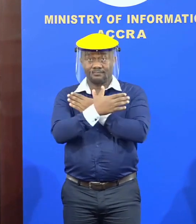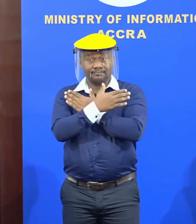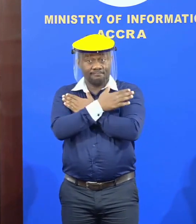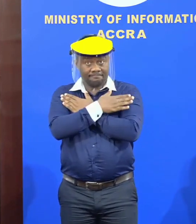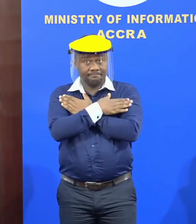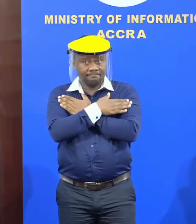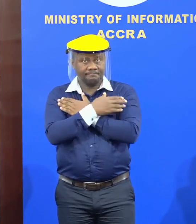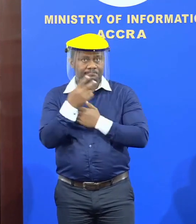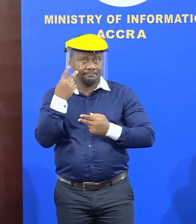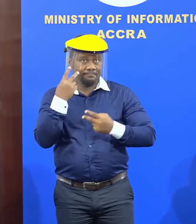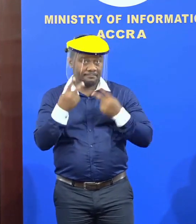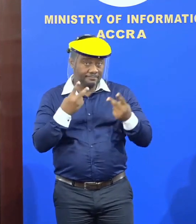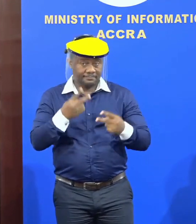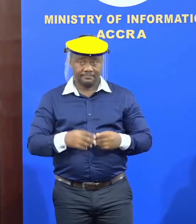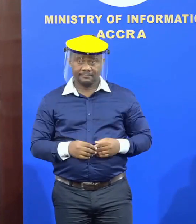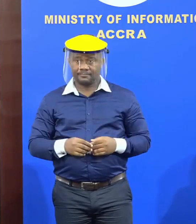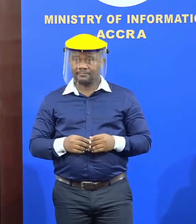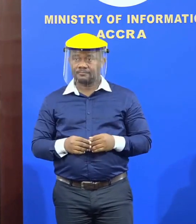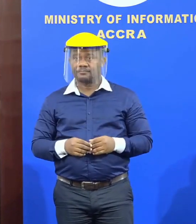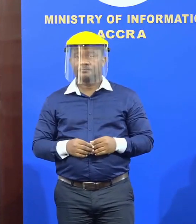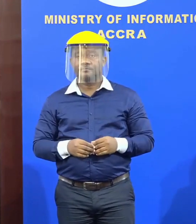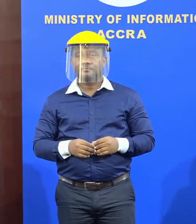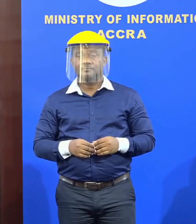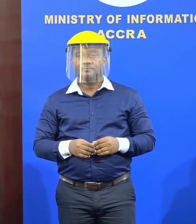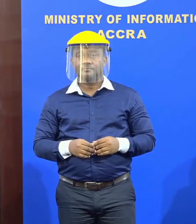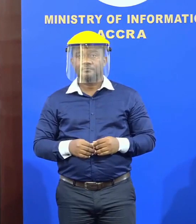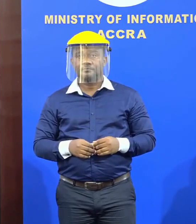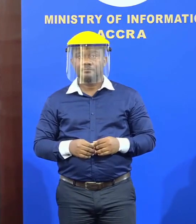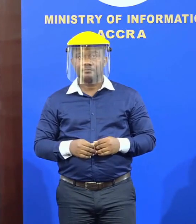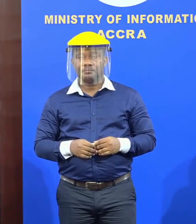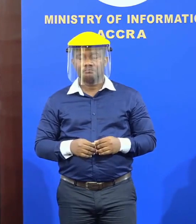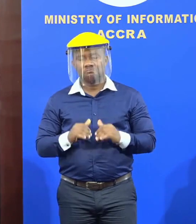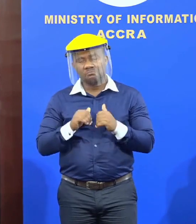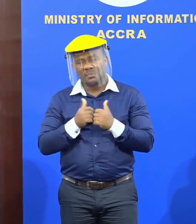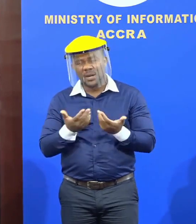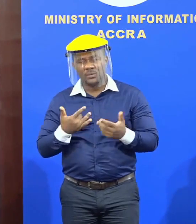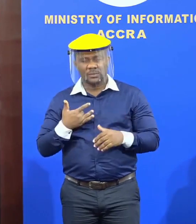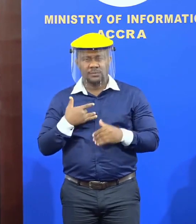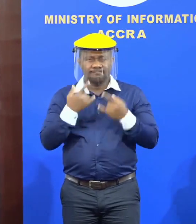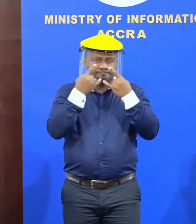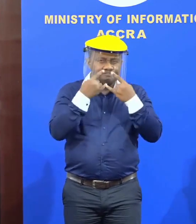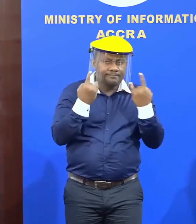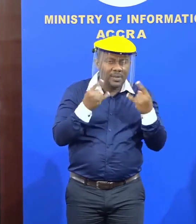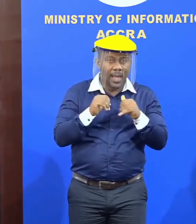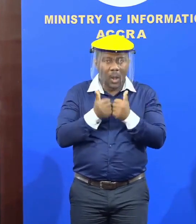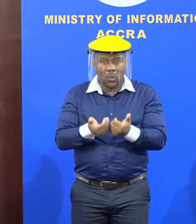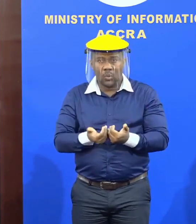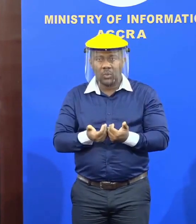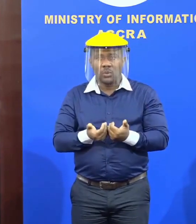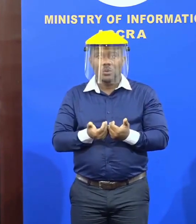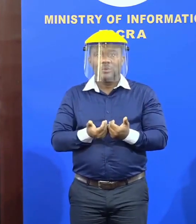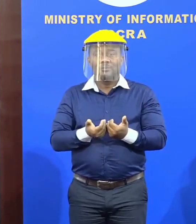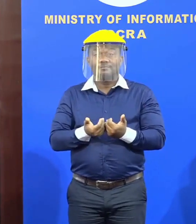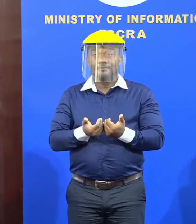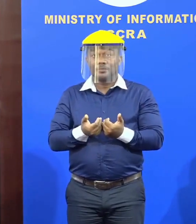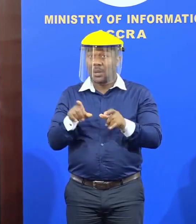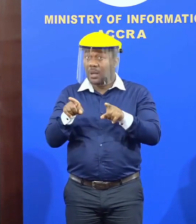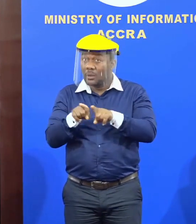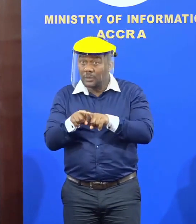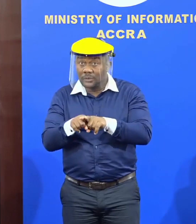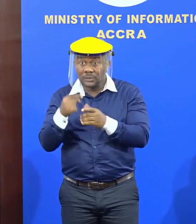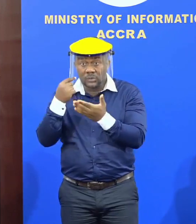service. The observation and count of church members of how they fare or they wore the face mask was done. And then we also look at